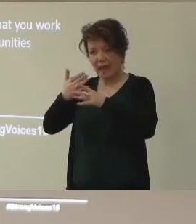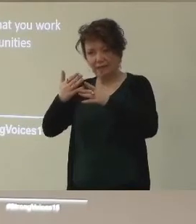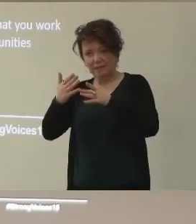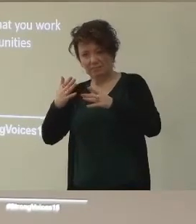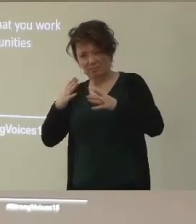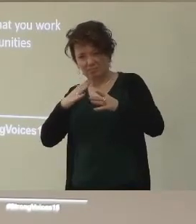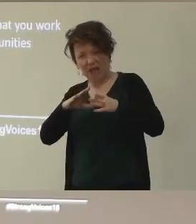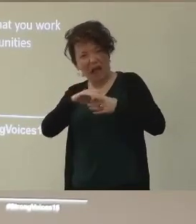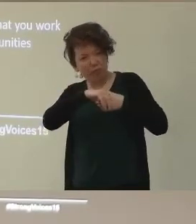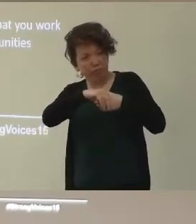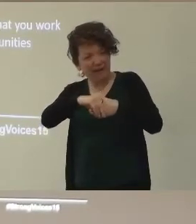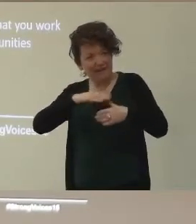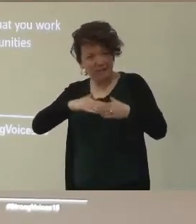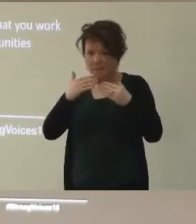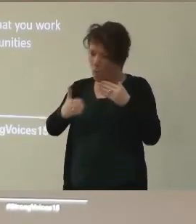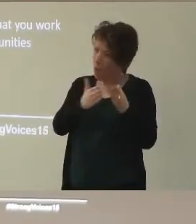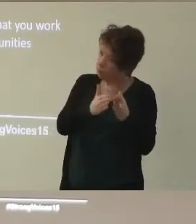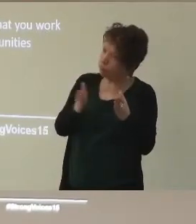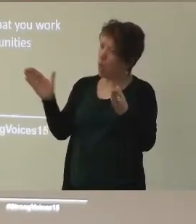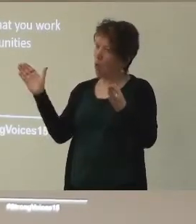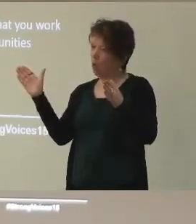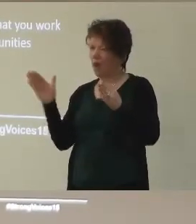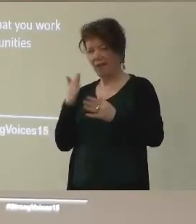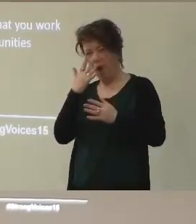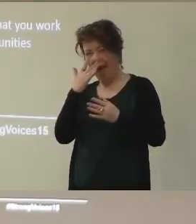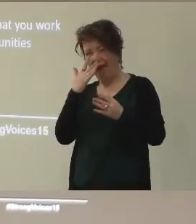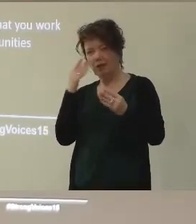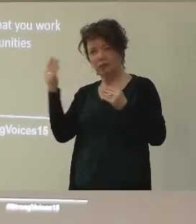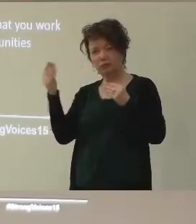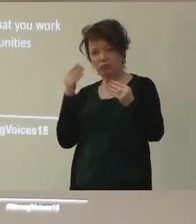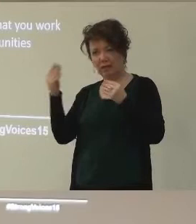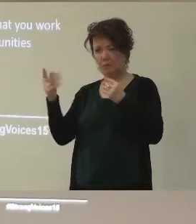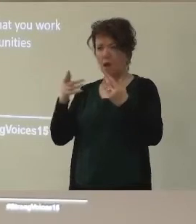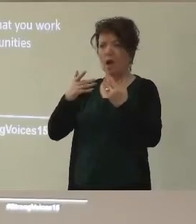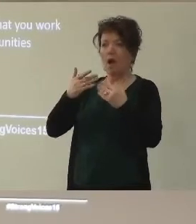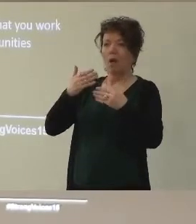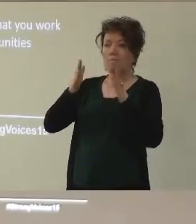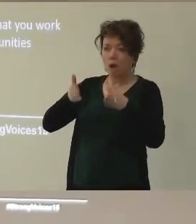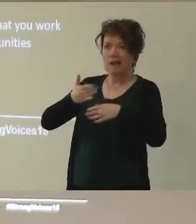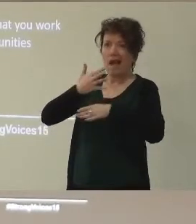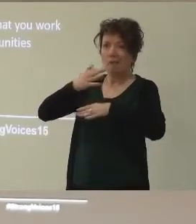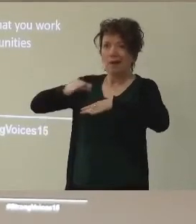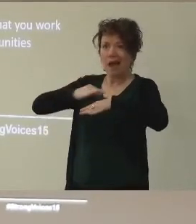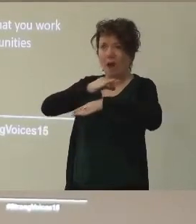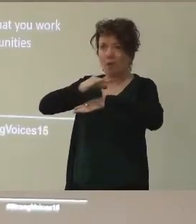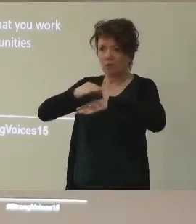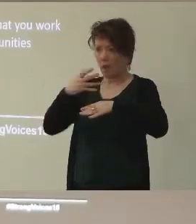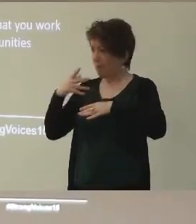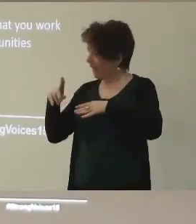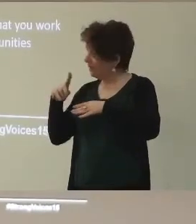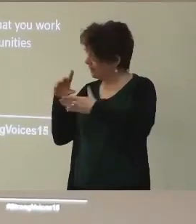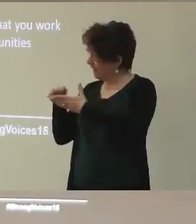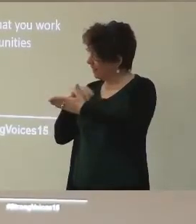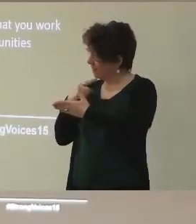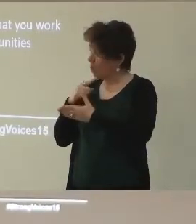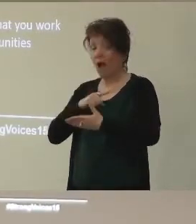to be slightly broader, for example, in age range, and more flexible in terms of how many hours per week, something that was alluded to in the case studies, because a